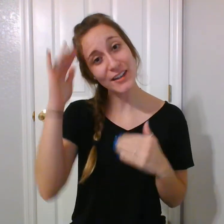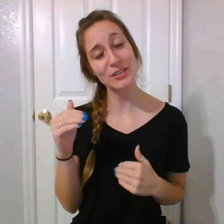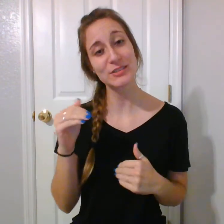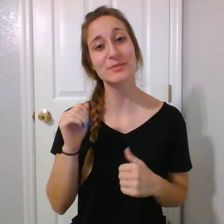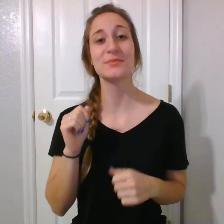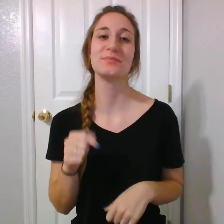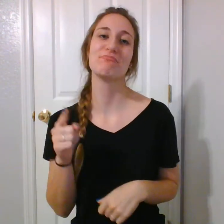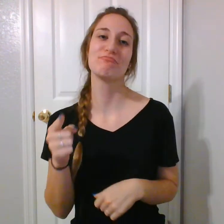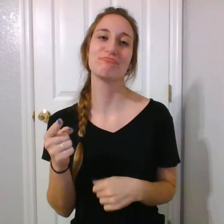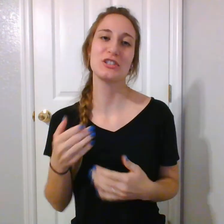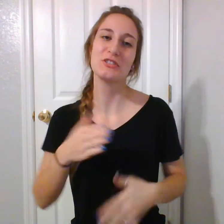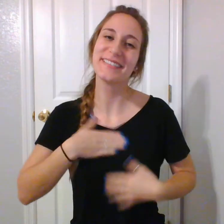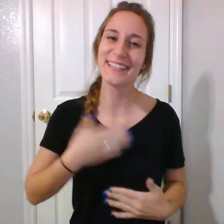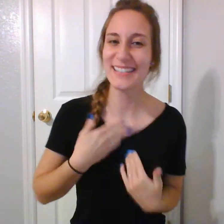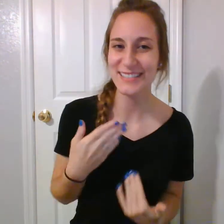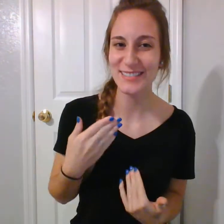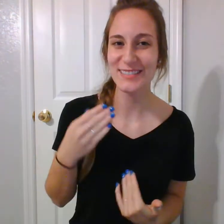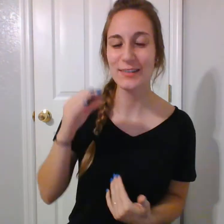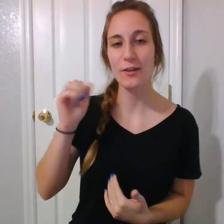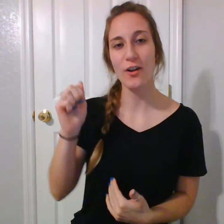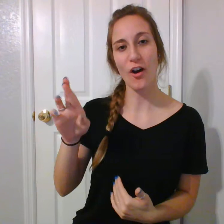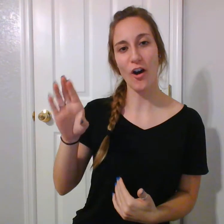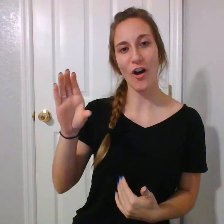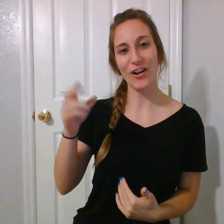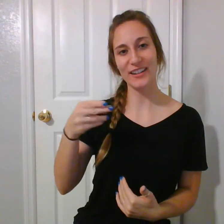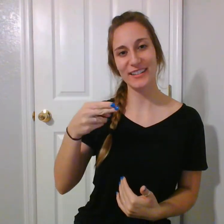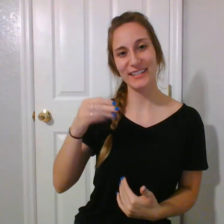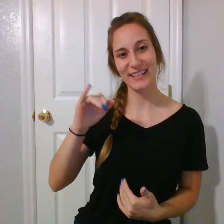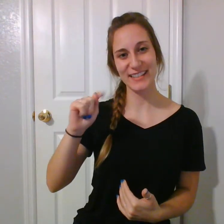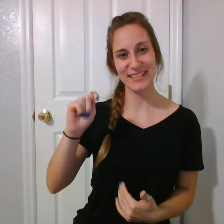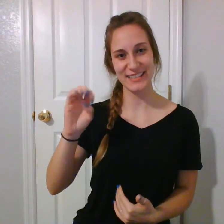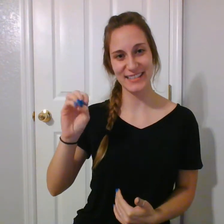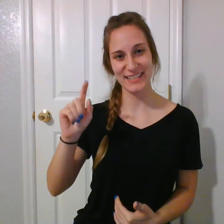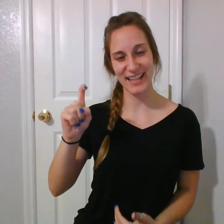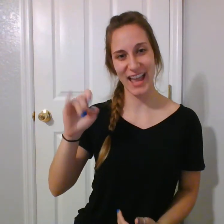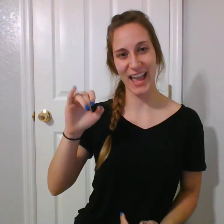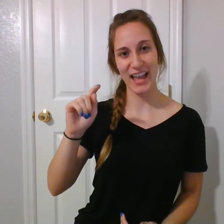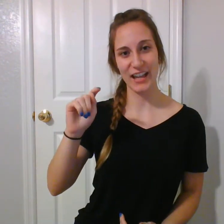All right, you ready to go back in, girl? I know you want your friends.